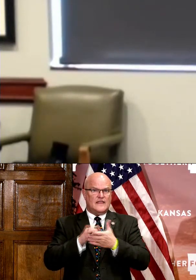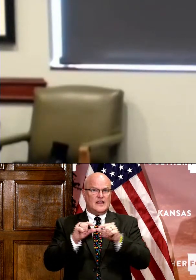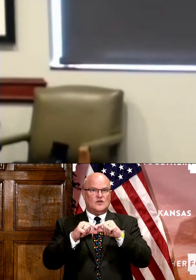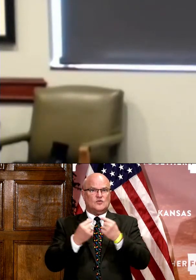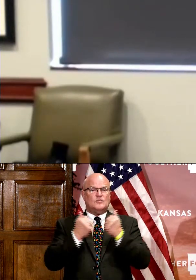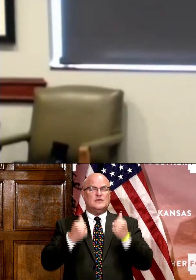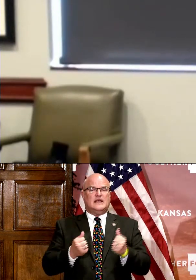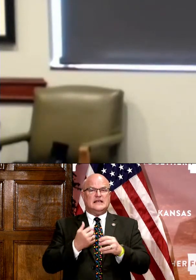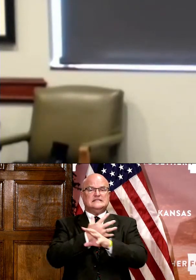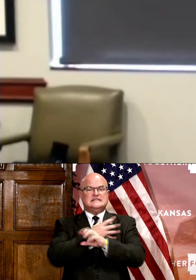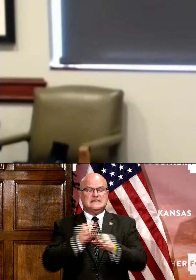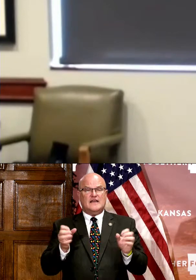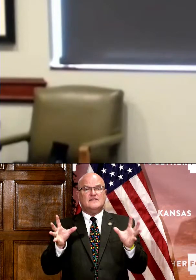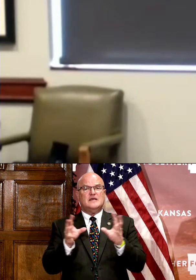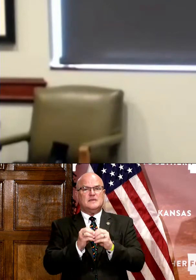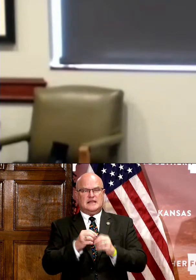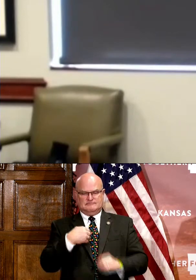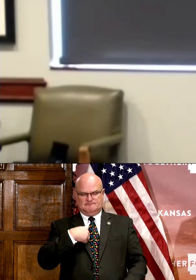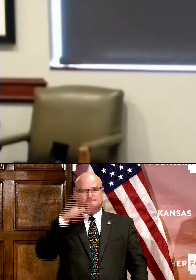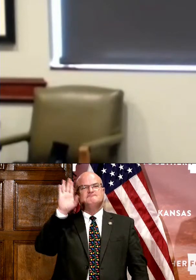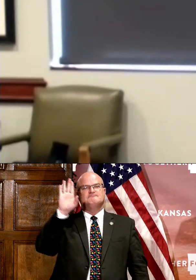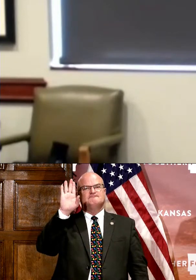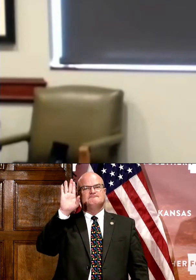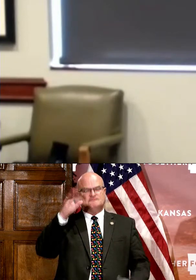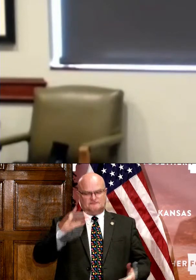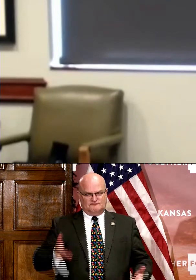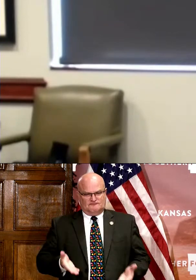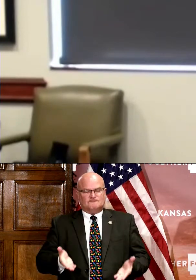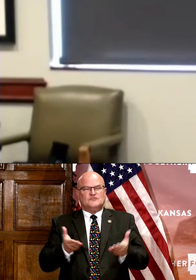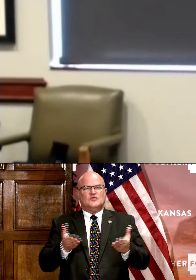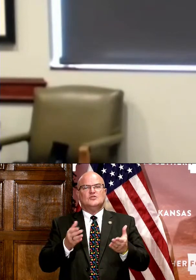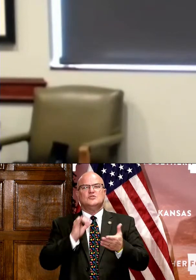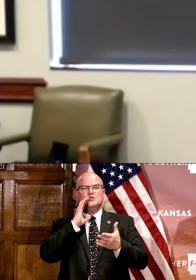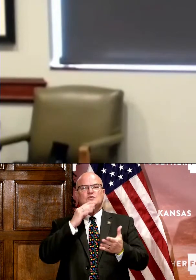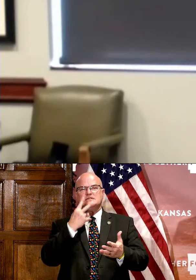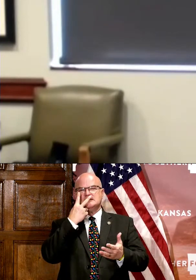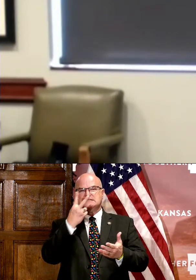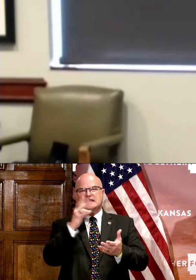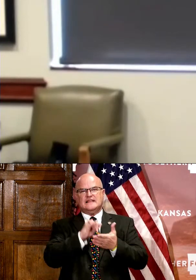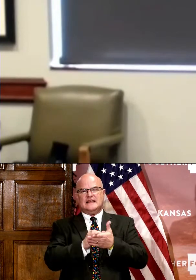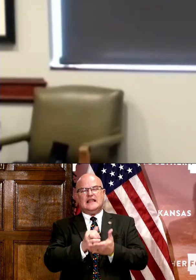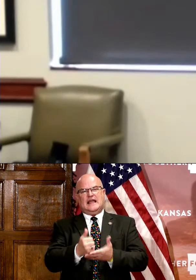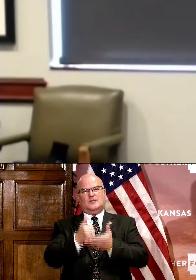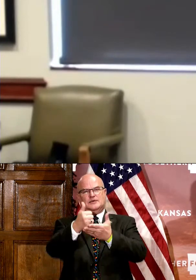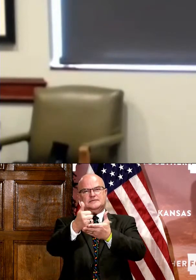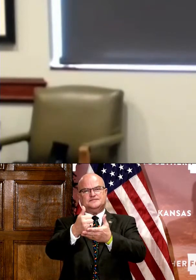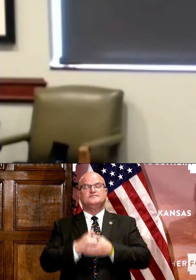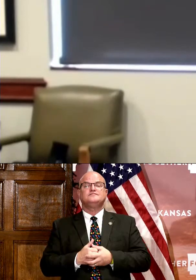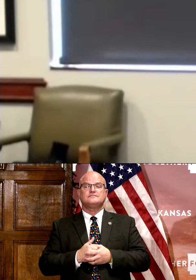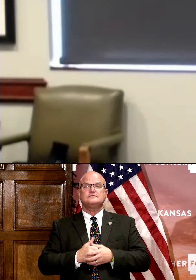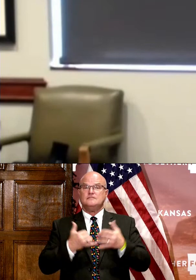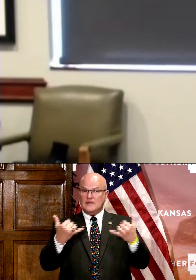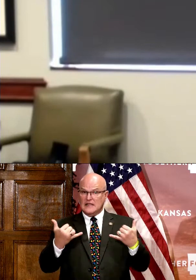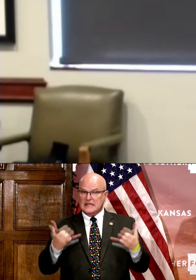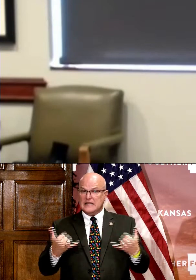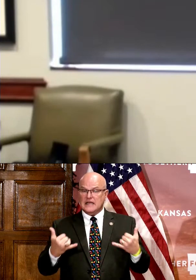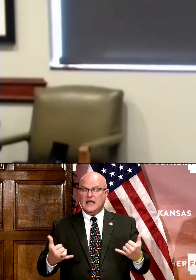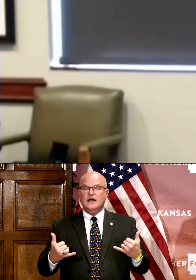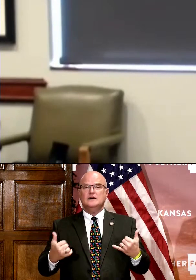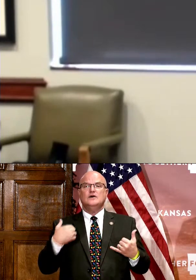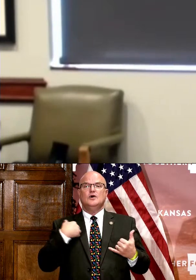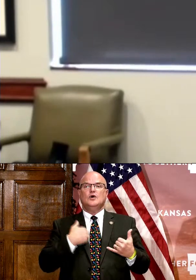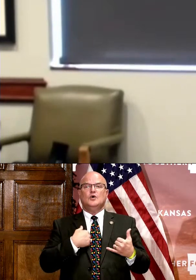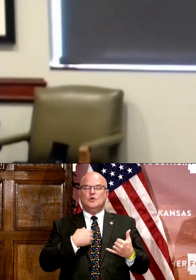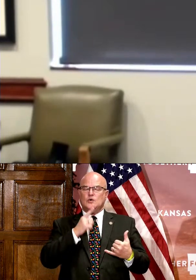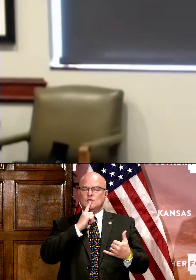can safely meet, I would definitely encourage that you do so. It's time now that we